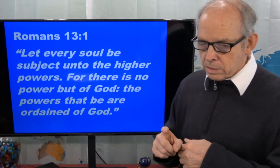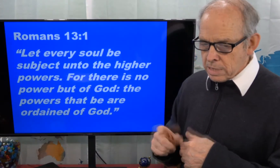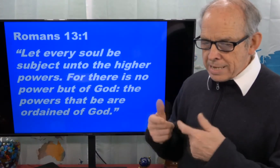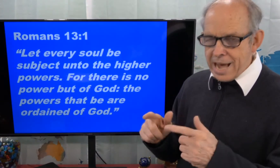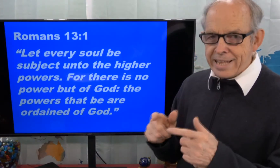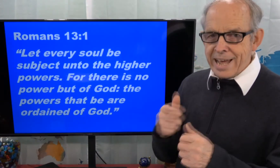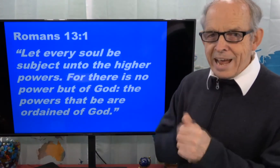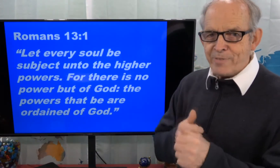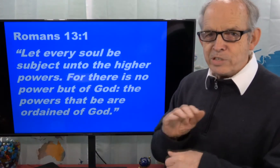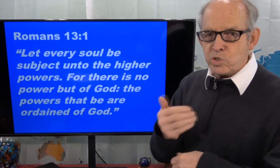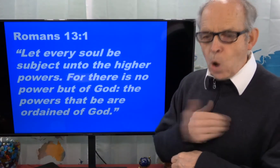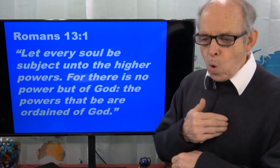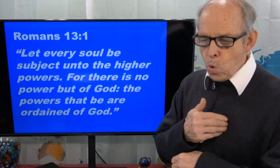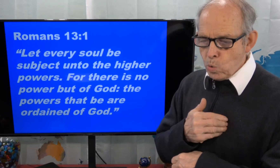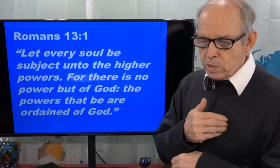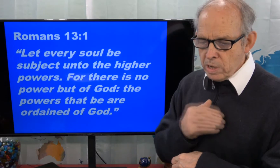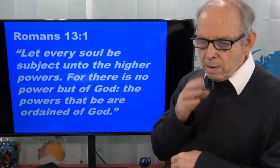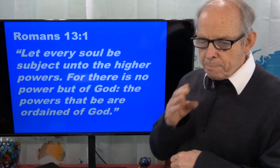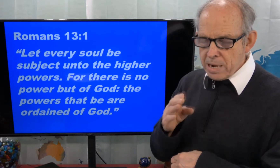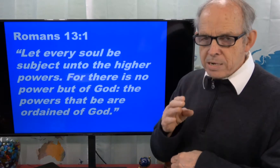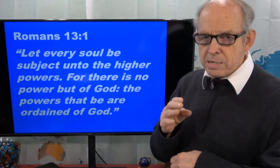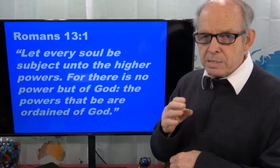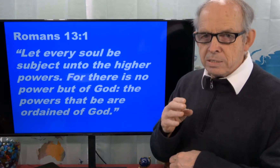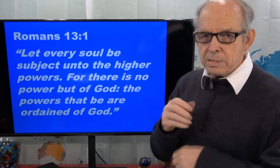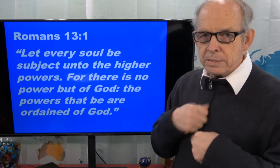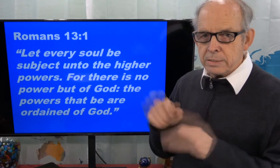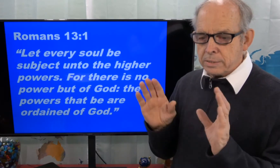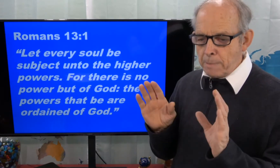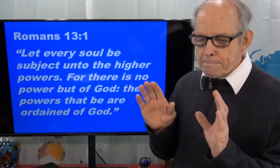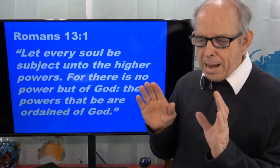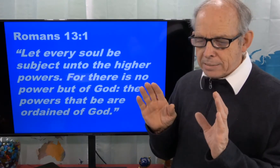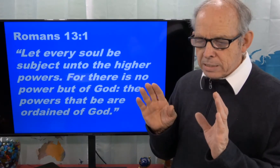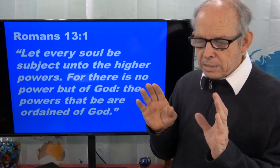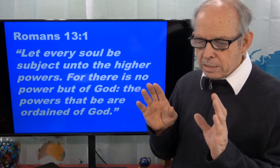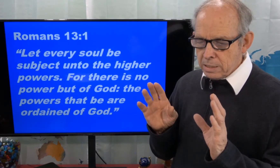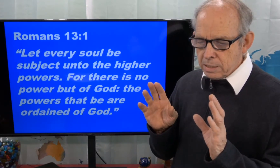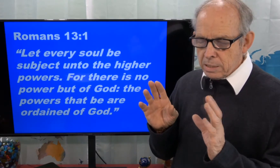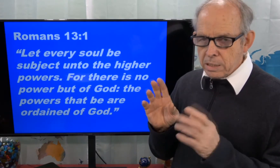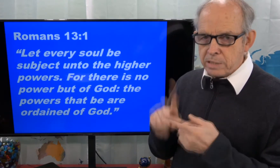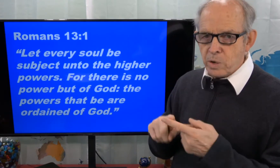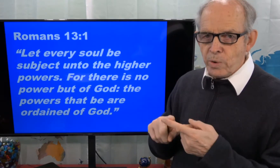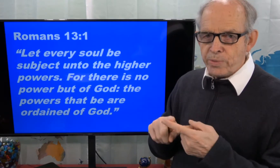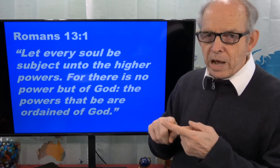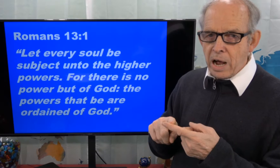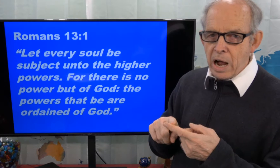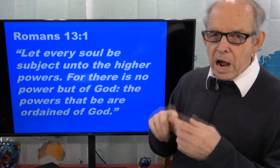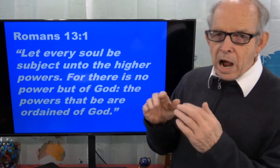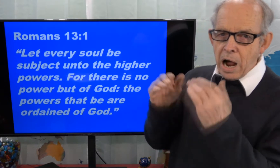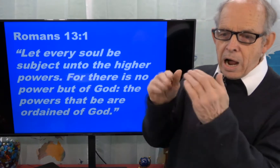1. Let every soul be submit to the